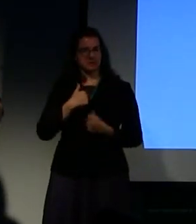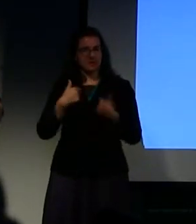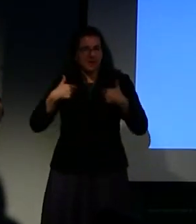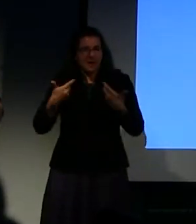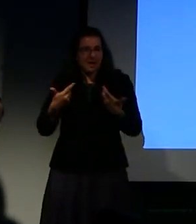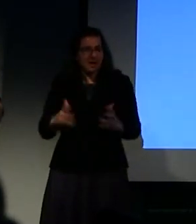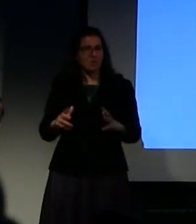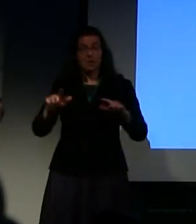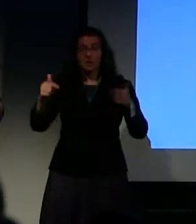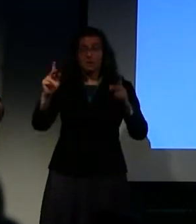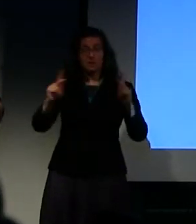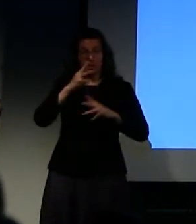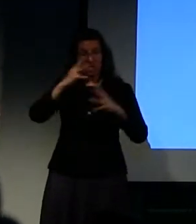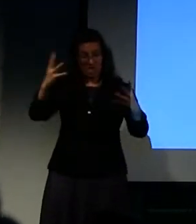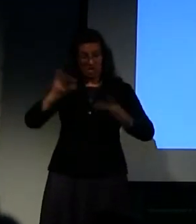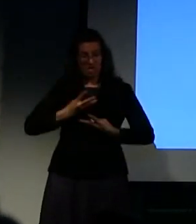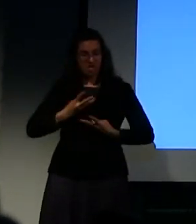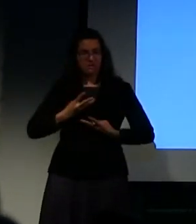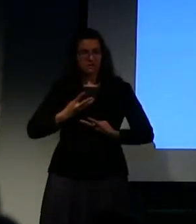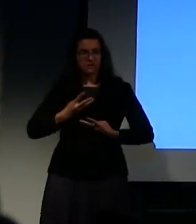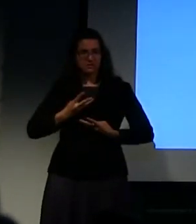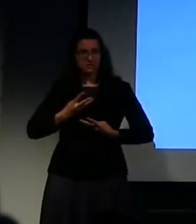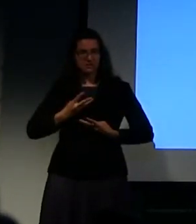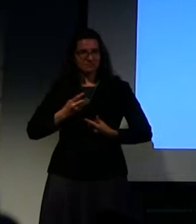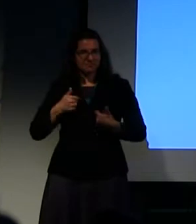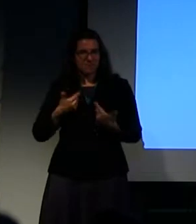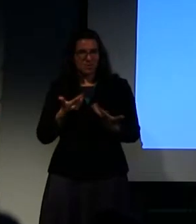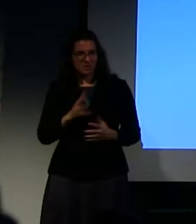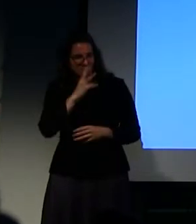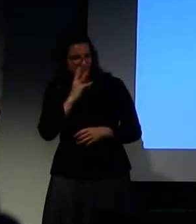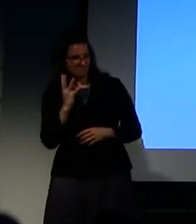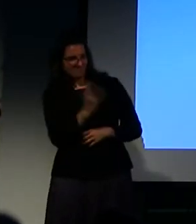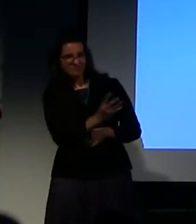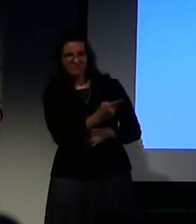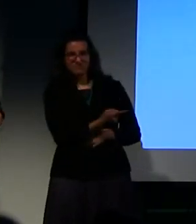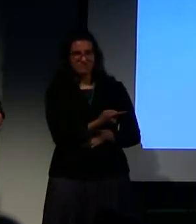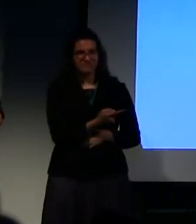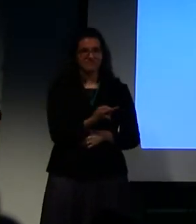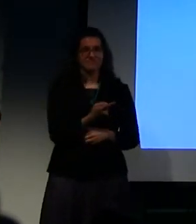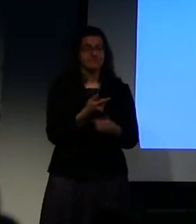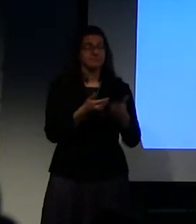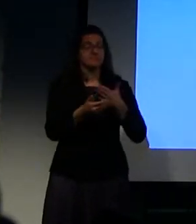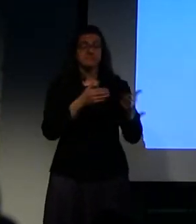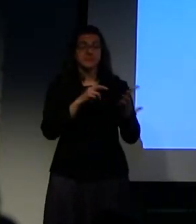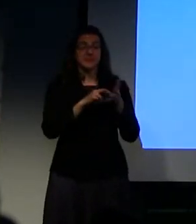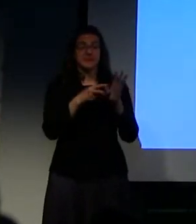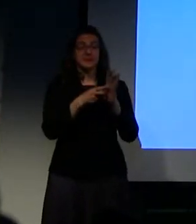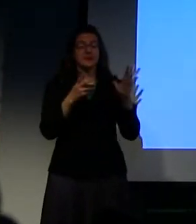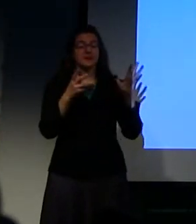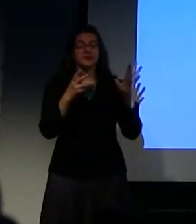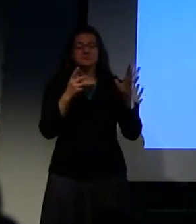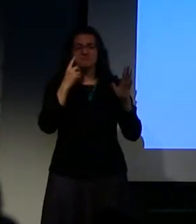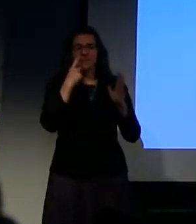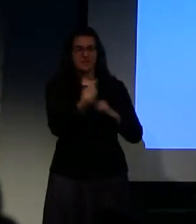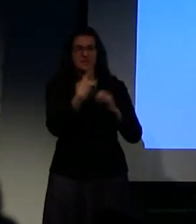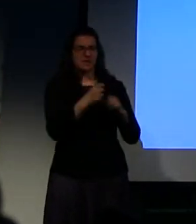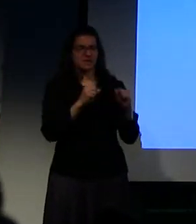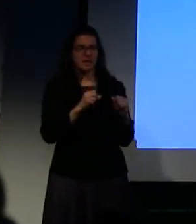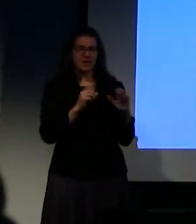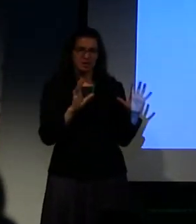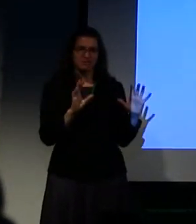ignored. And I don't want you to be ignored. Whatever that means, I think we can just sit for a moment with each